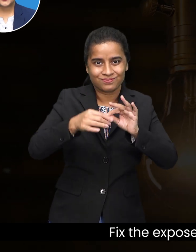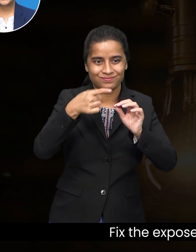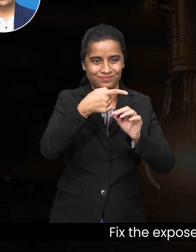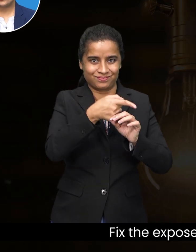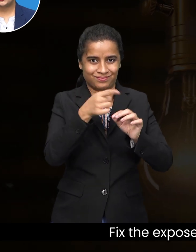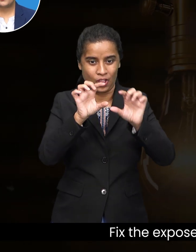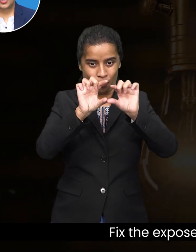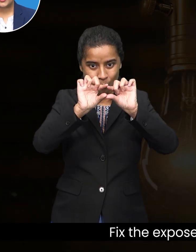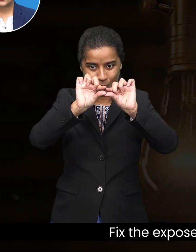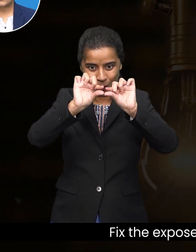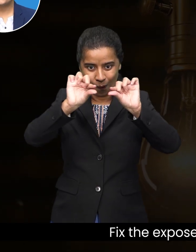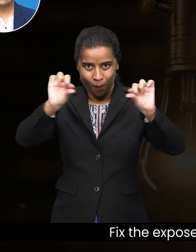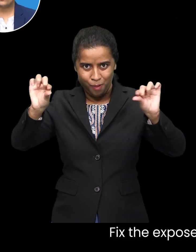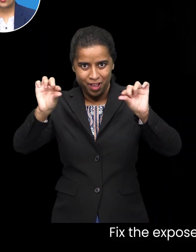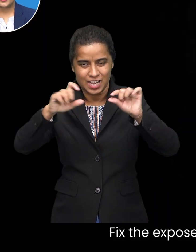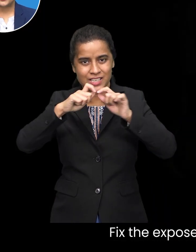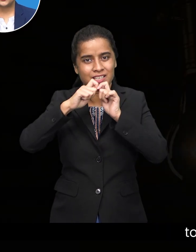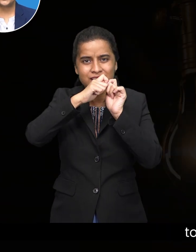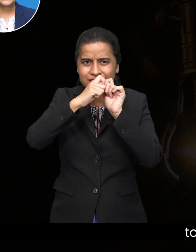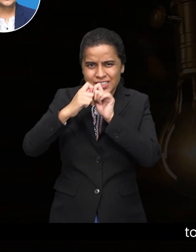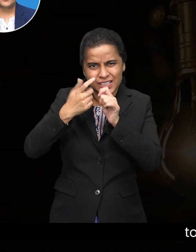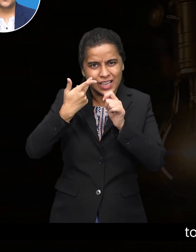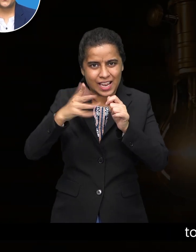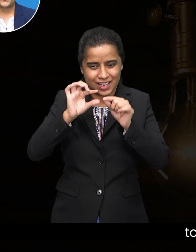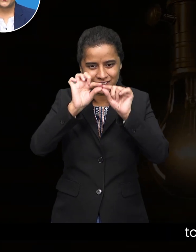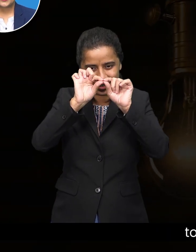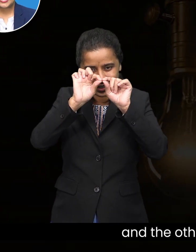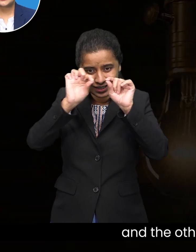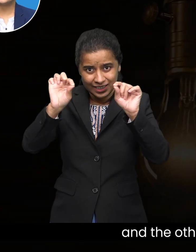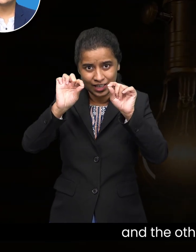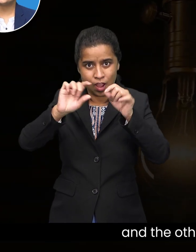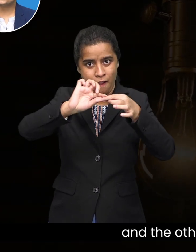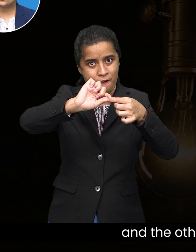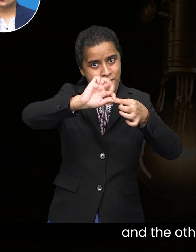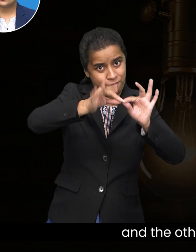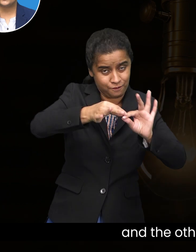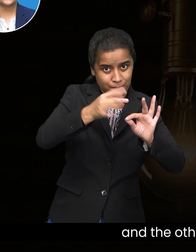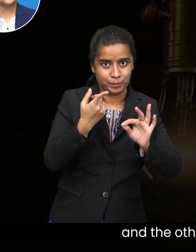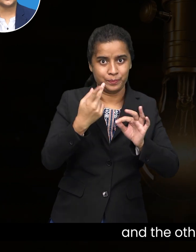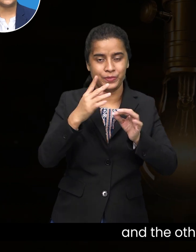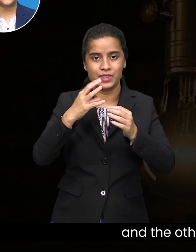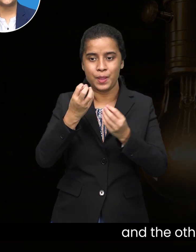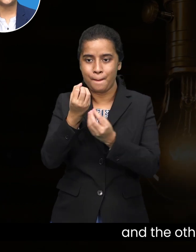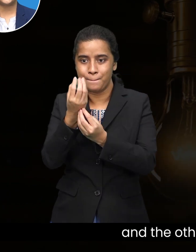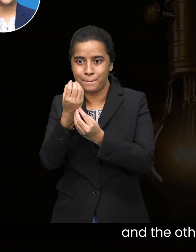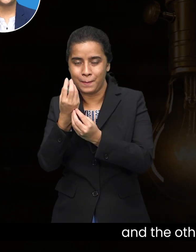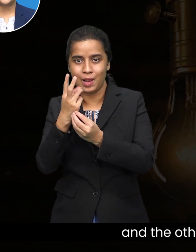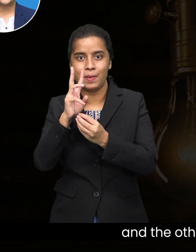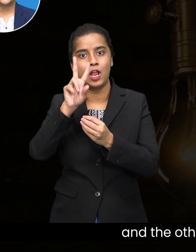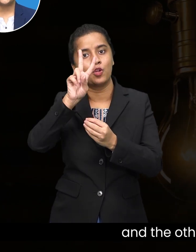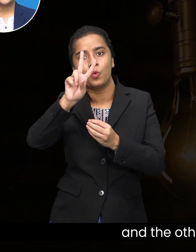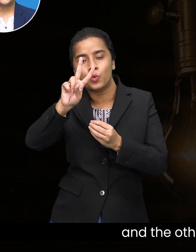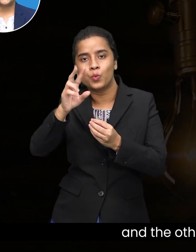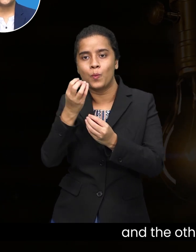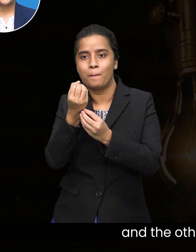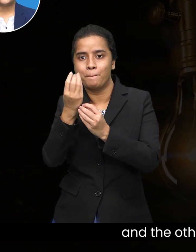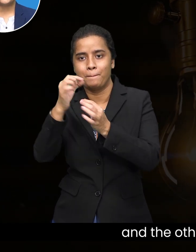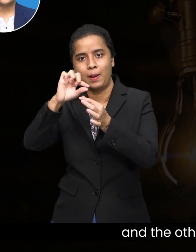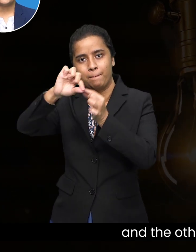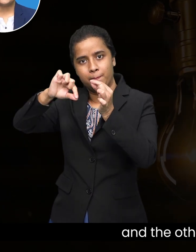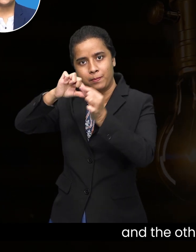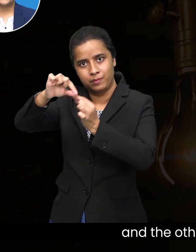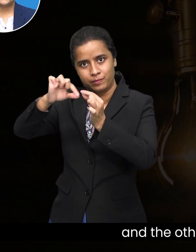Fix the exposed parts of 2 wires to the cell and the other 2 to the bulb.